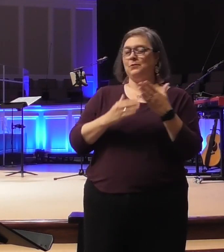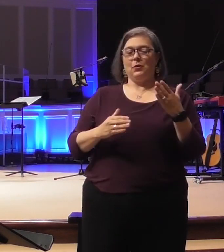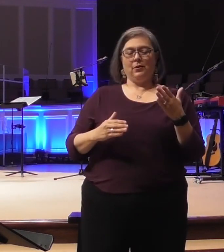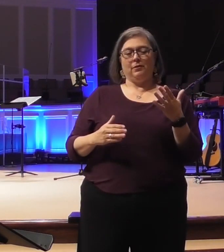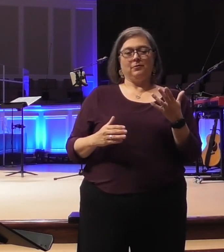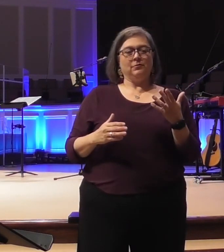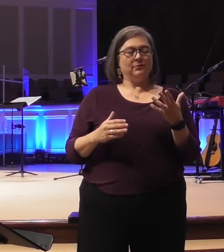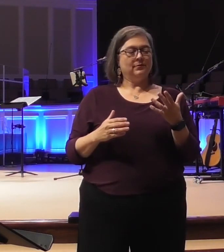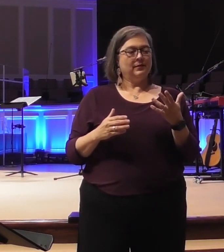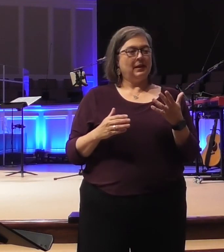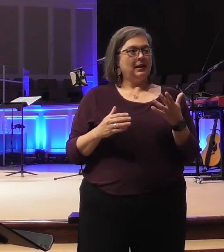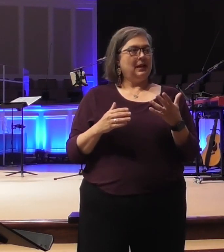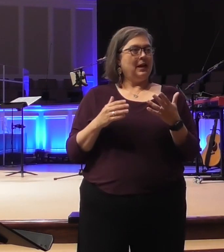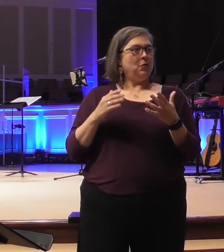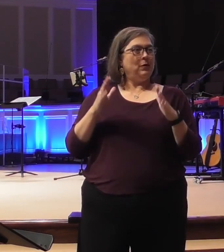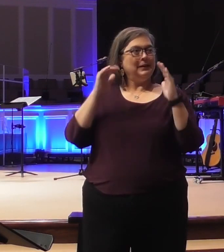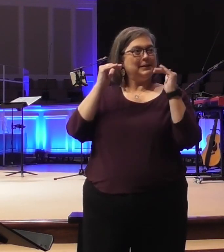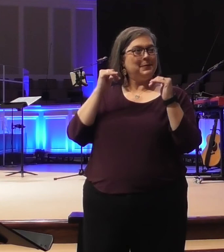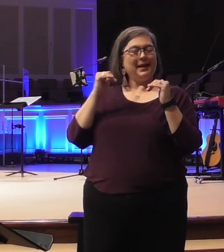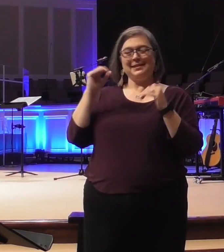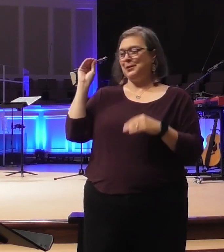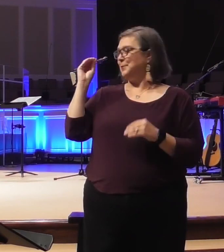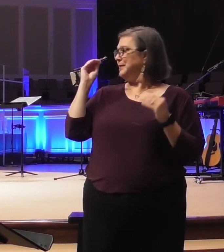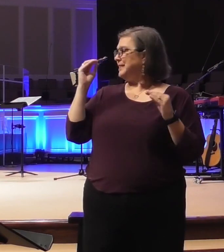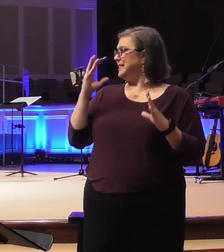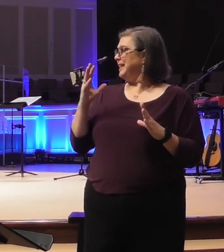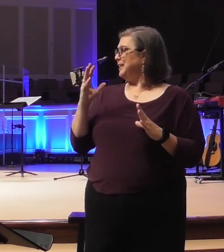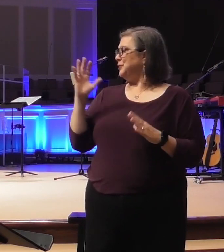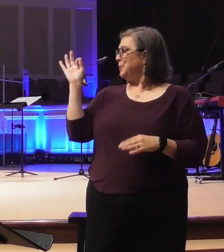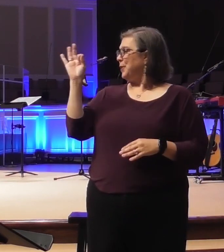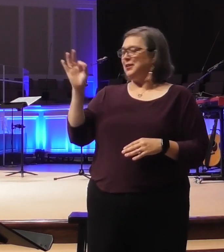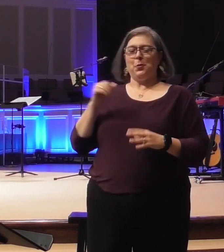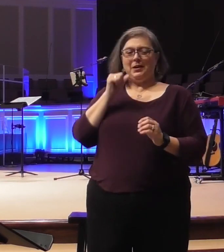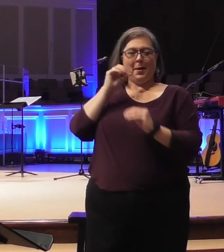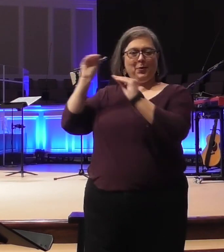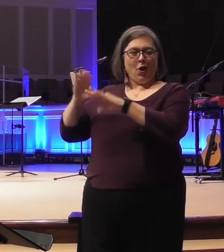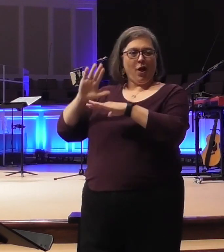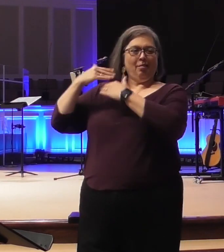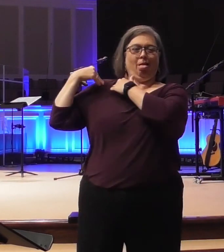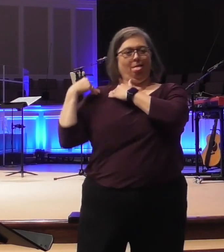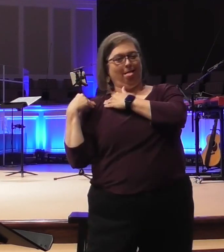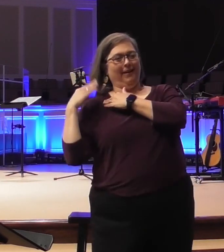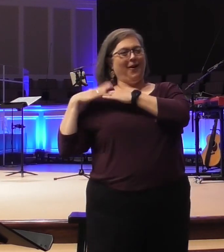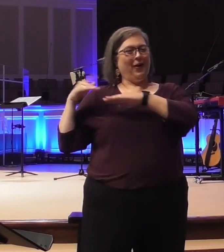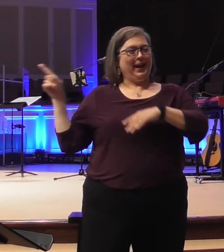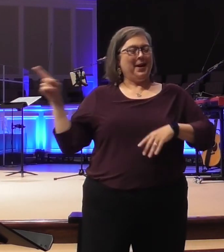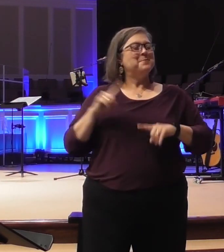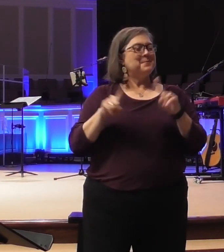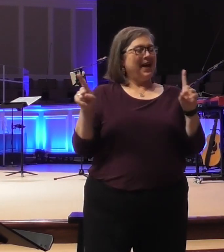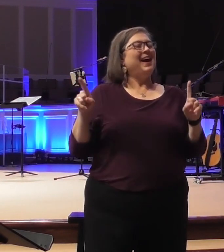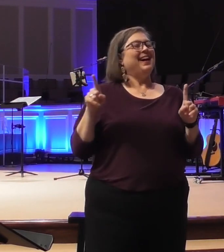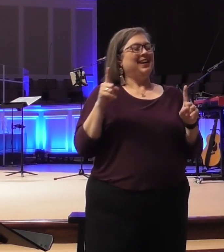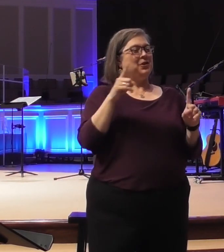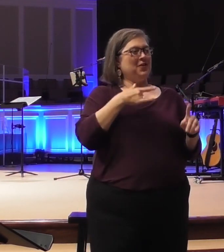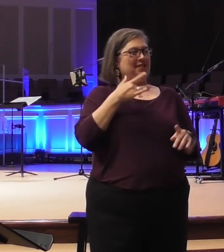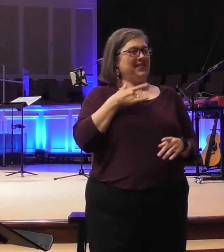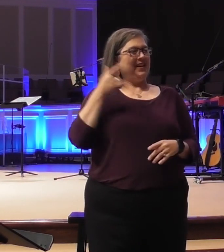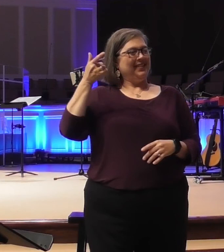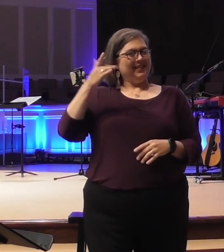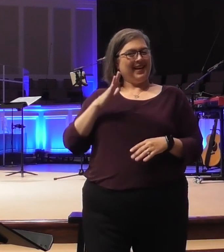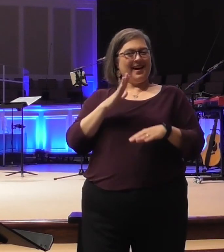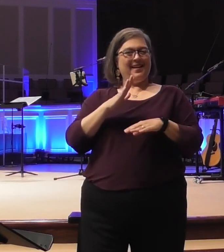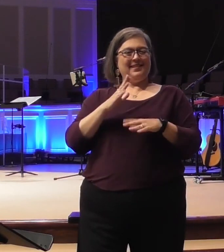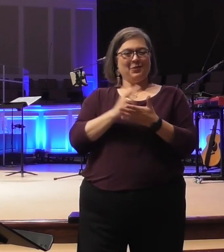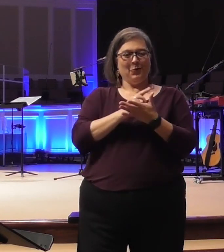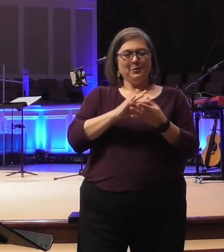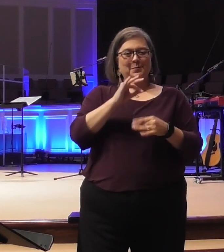speak and teach and preach. I'm not going to lay all of that stuff on him right now, but we've got some things to come. But church, if you sense the Holy Spirit drawing this